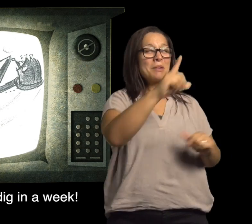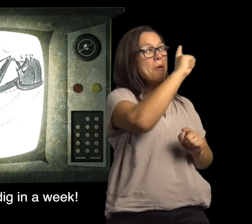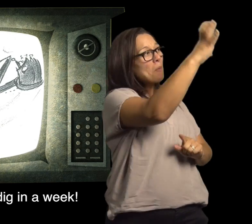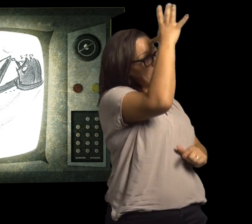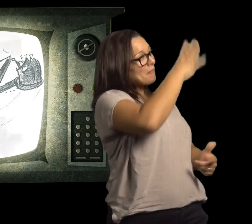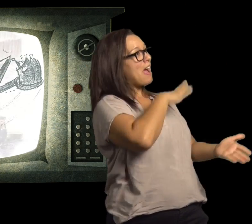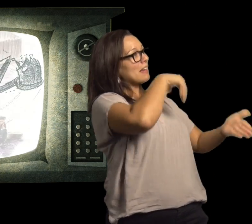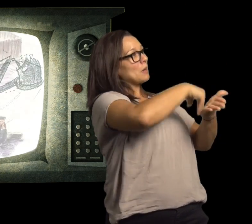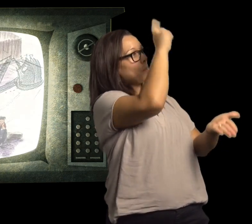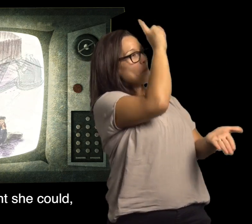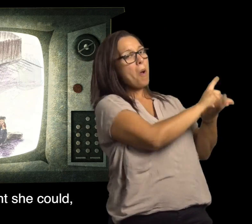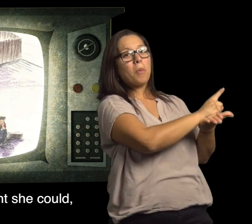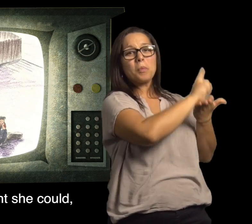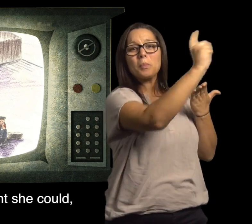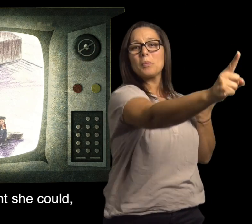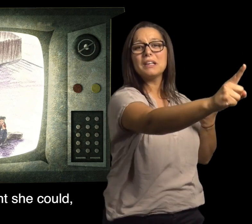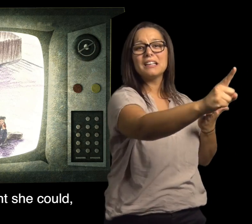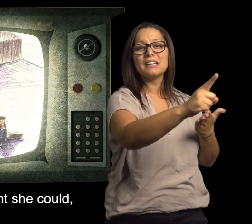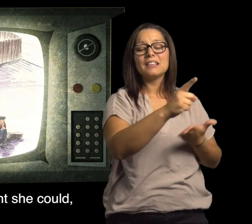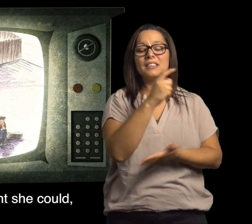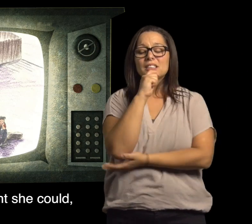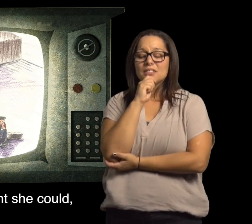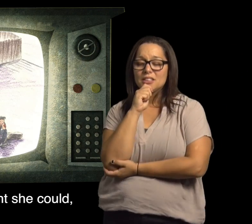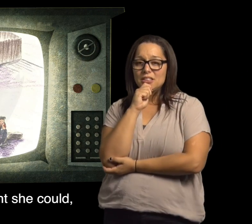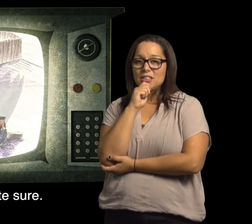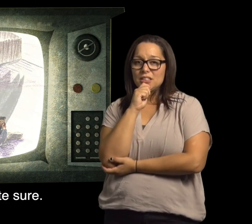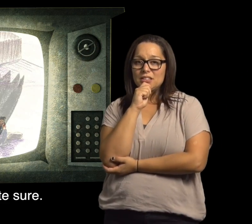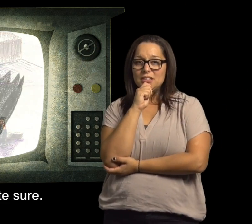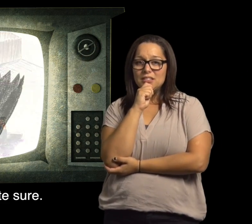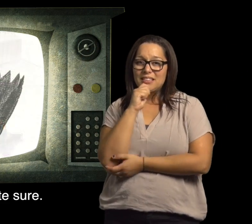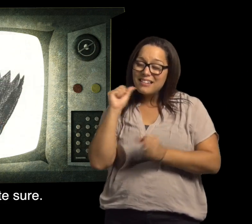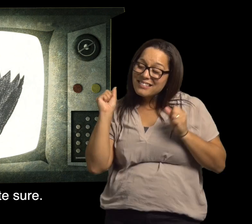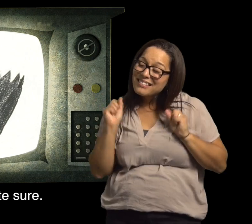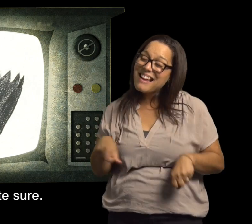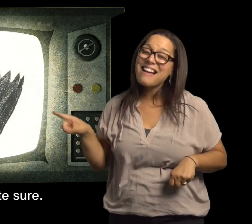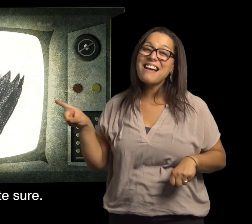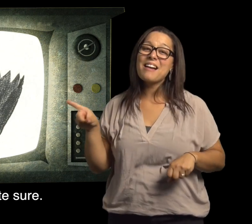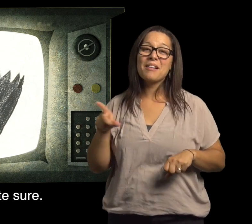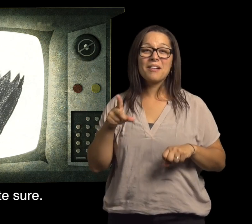week. At least, he thought she could, but he wasn't quite sure.